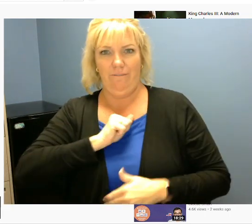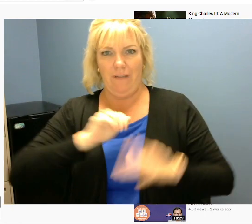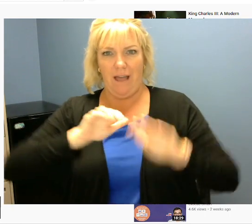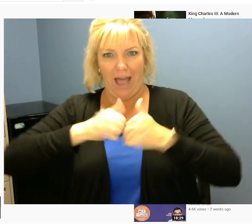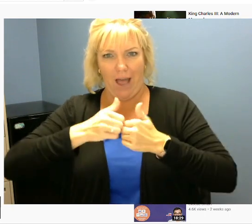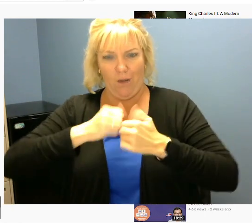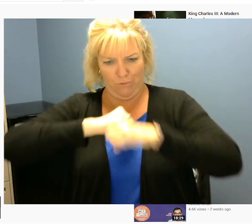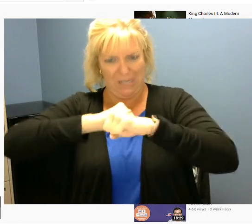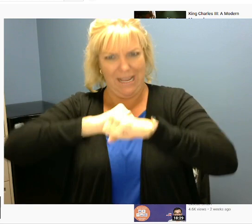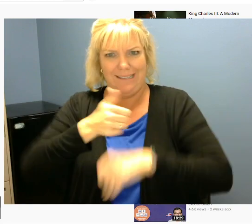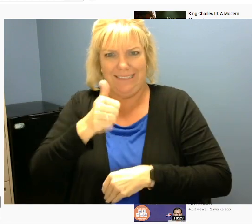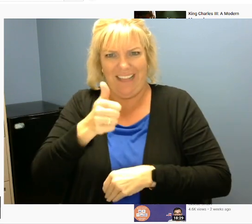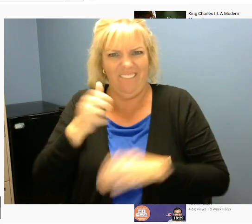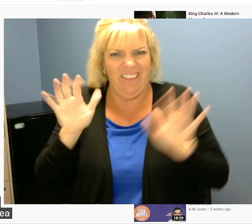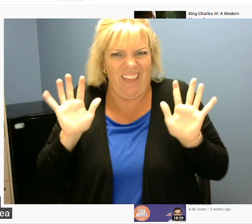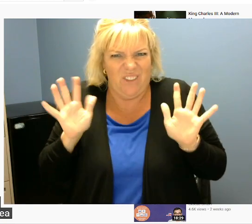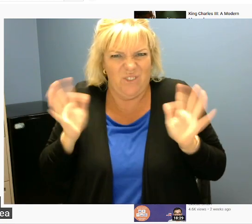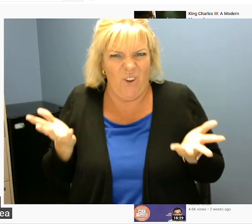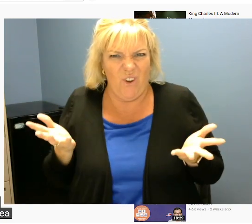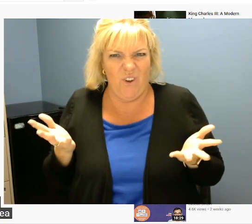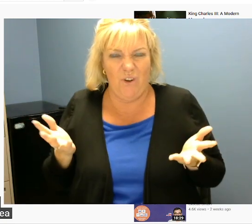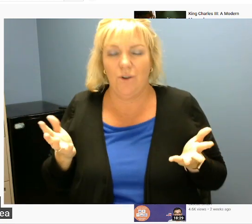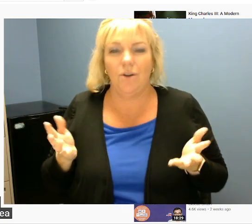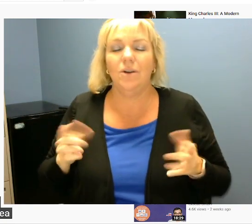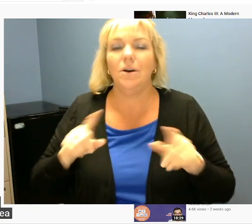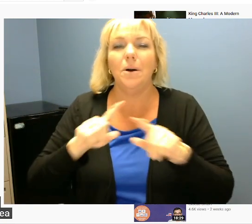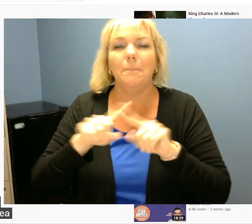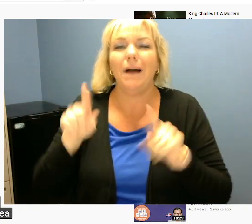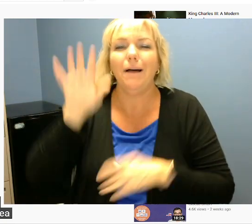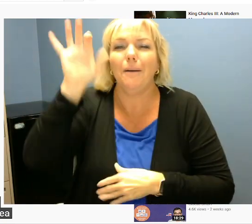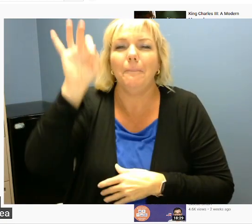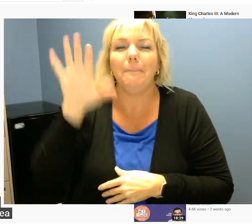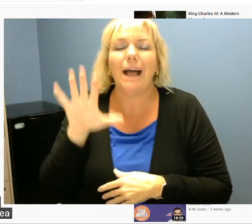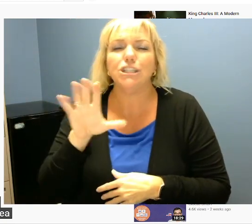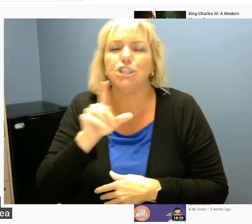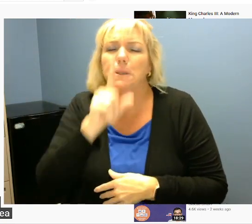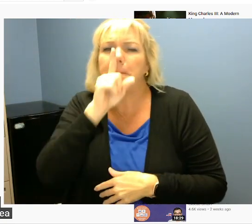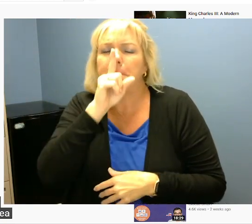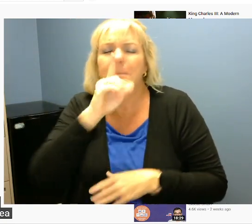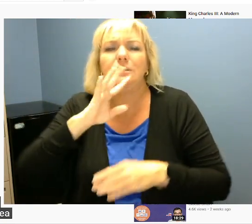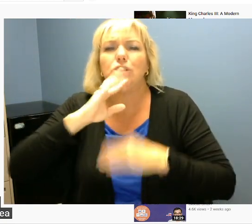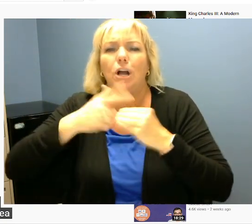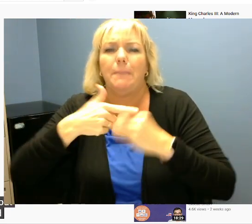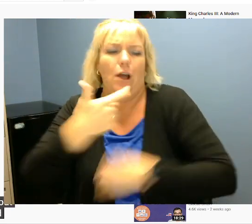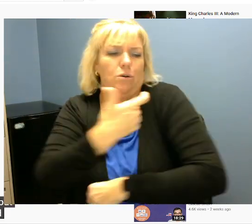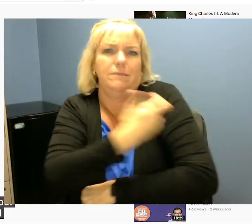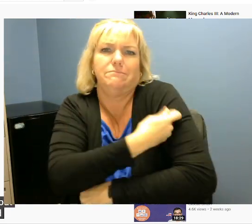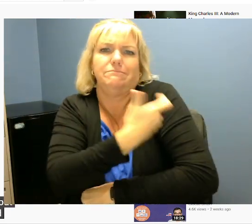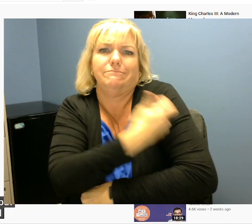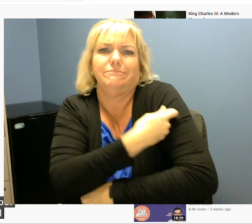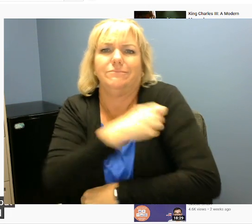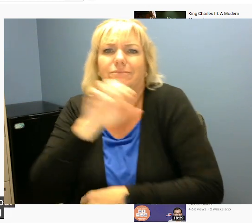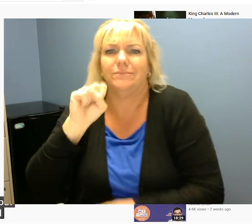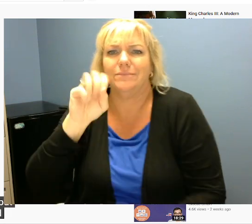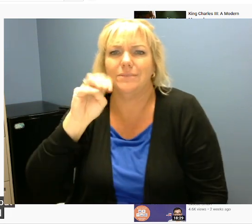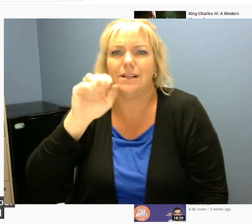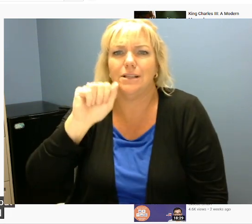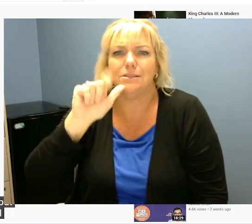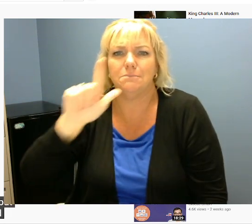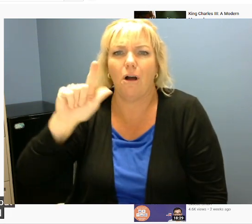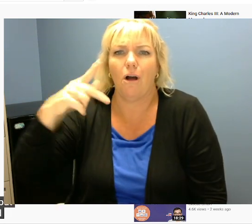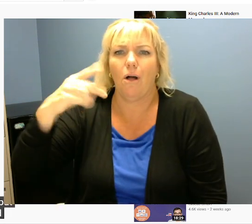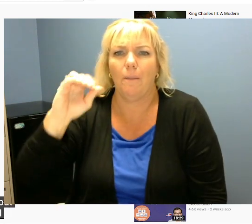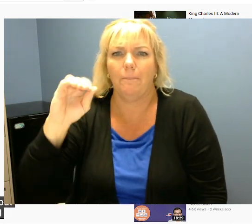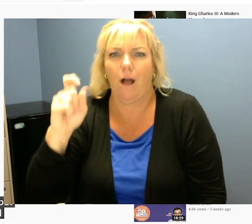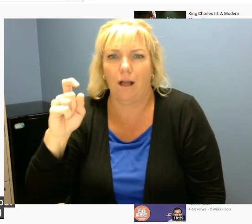preservation, right? So he doesn't speak specifically to like smallpox inoculation, but it's that idea. You think you're doing these things,